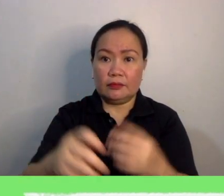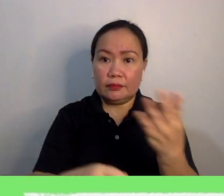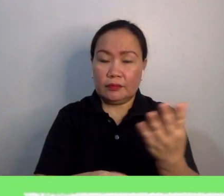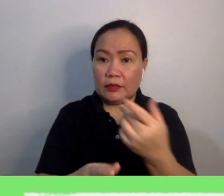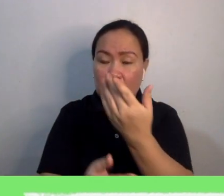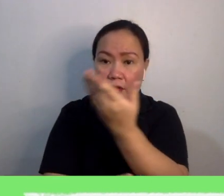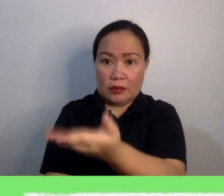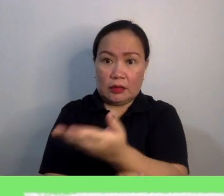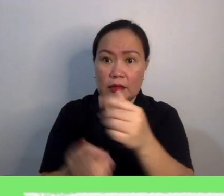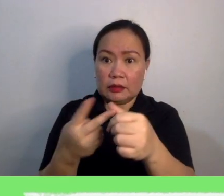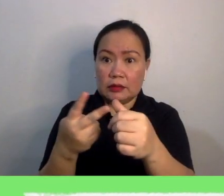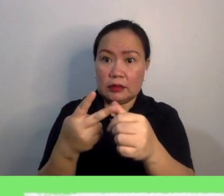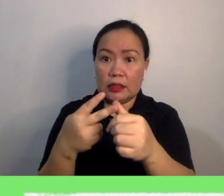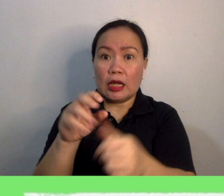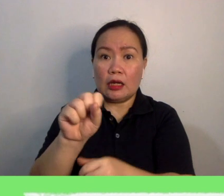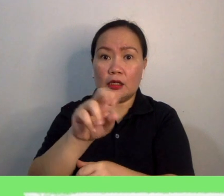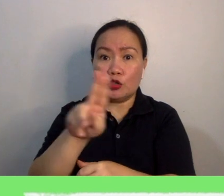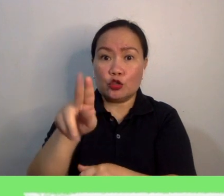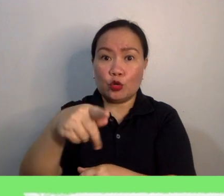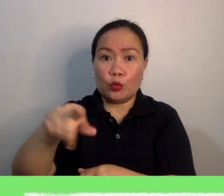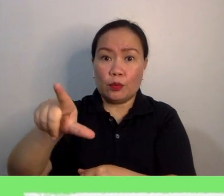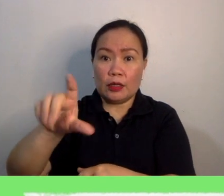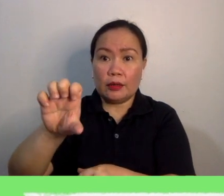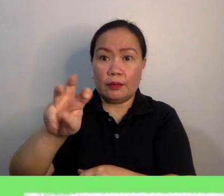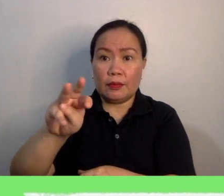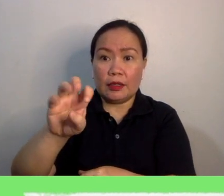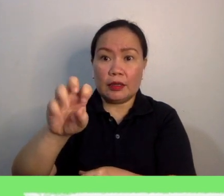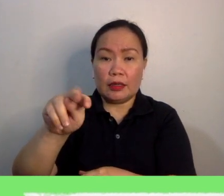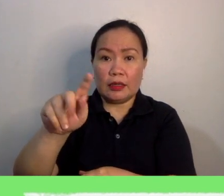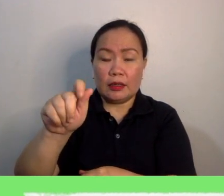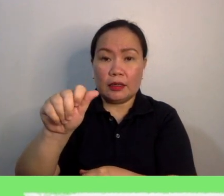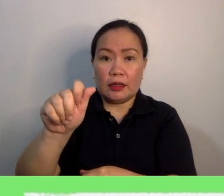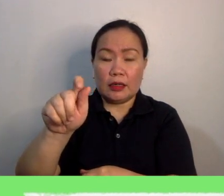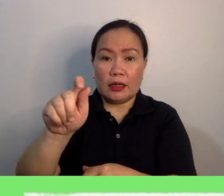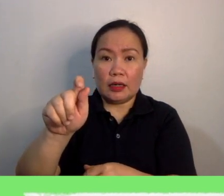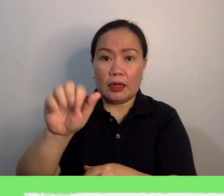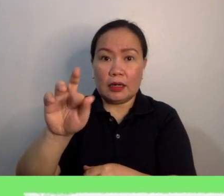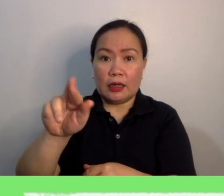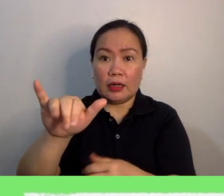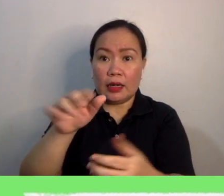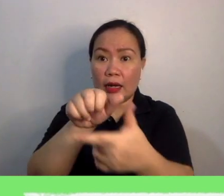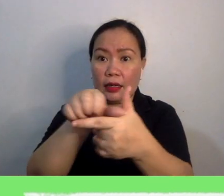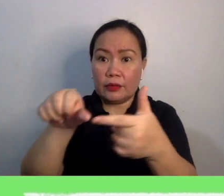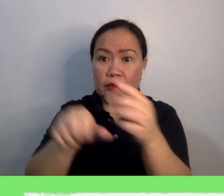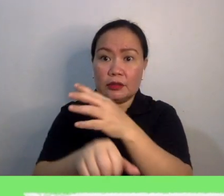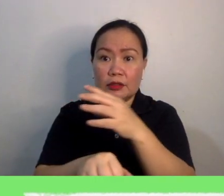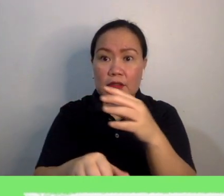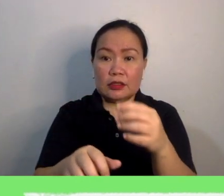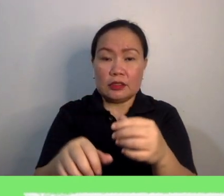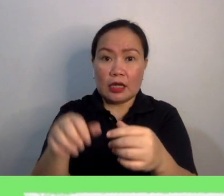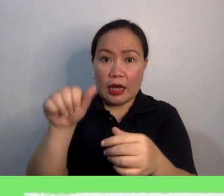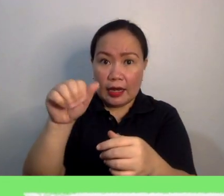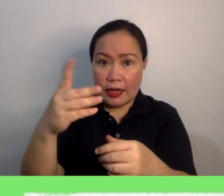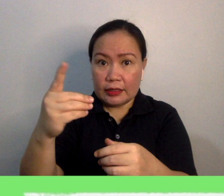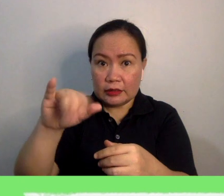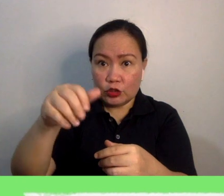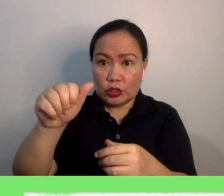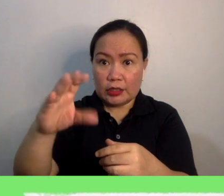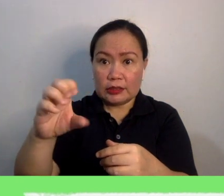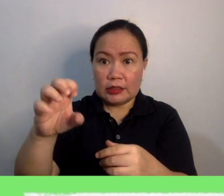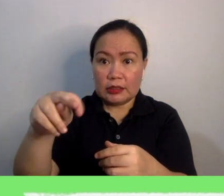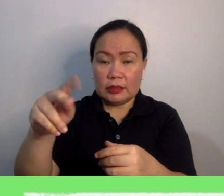and adjacent angles, also a linear pair. This one, this is an illustration of supplementary